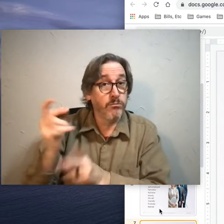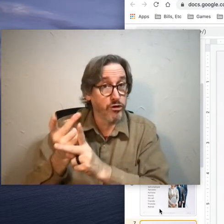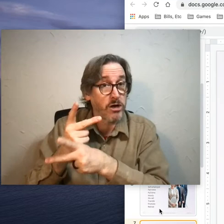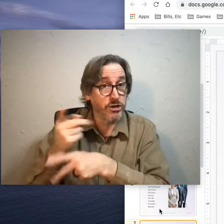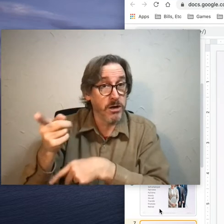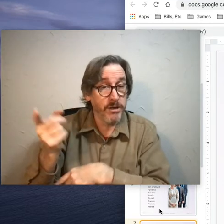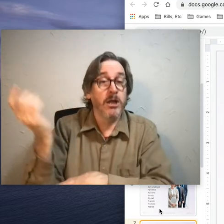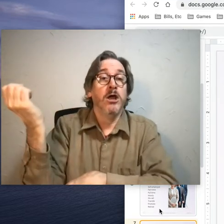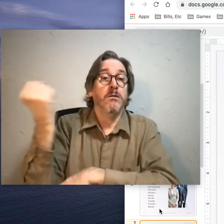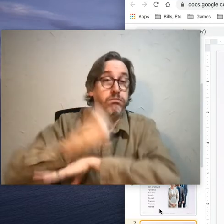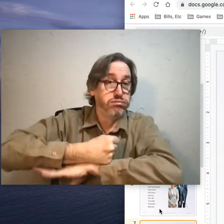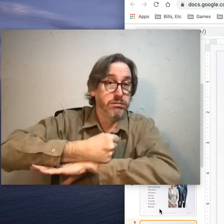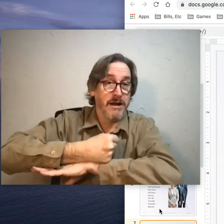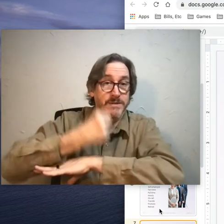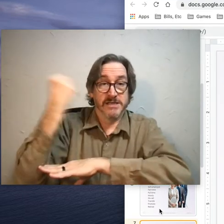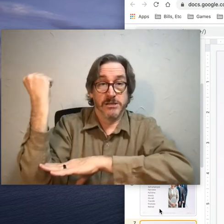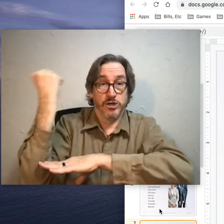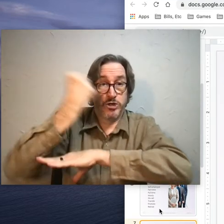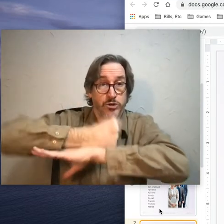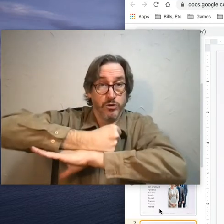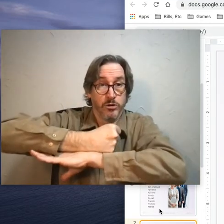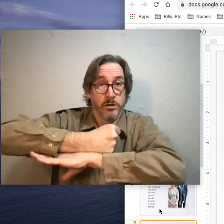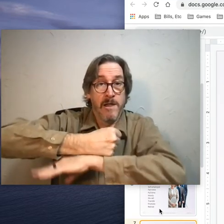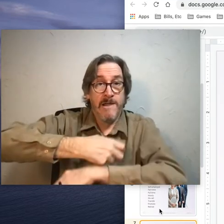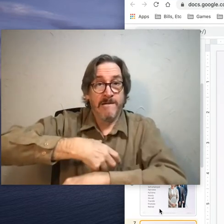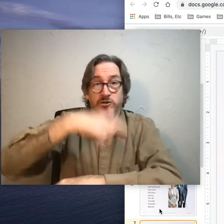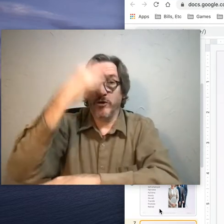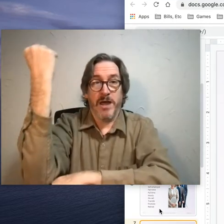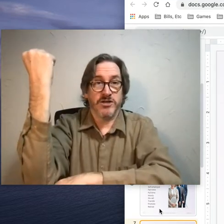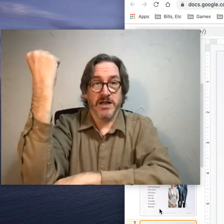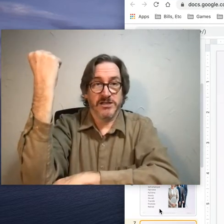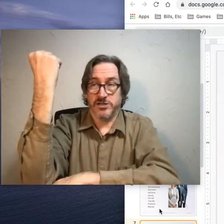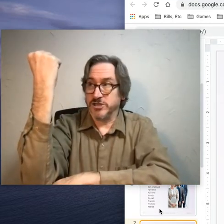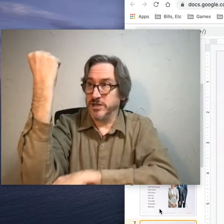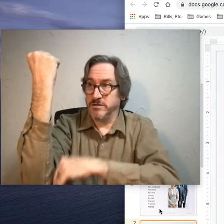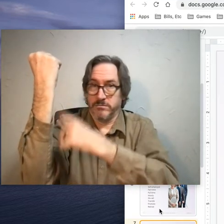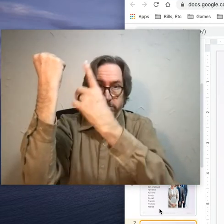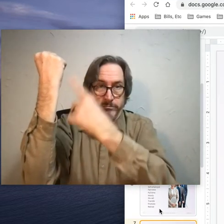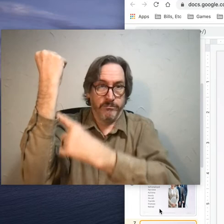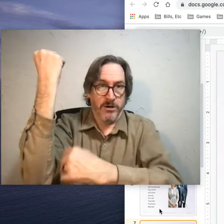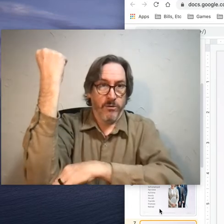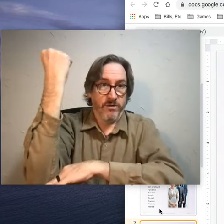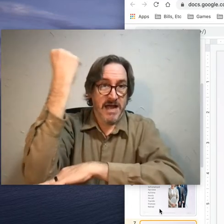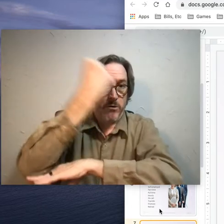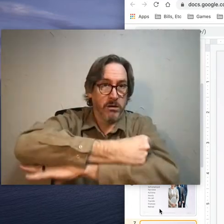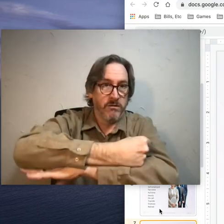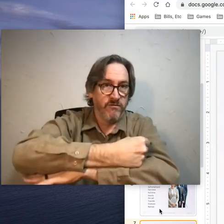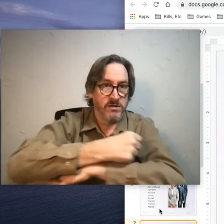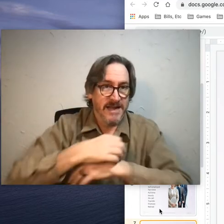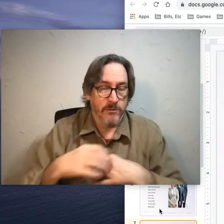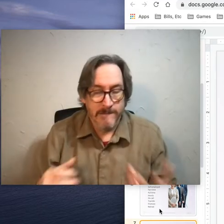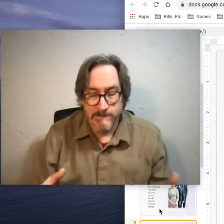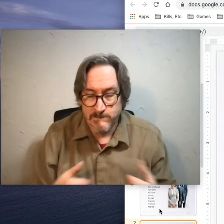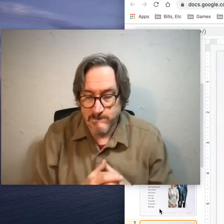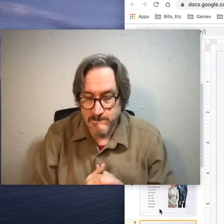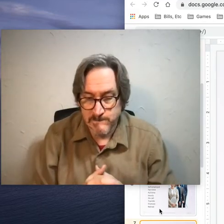company, production company, out of business. You imagine it's just the tower falls